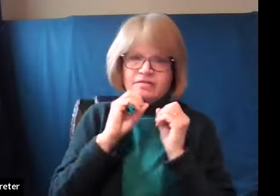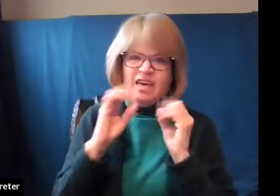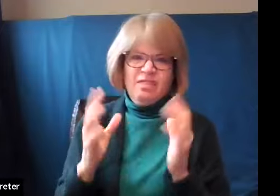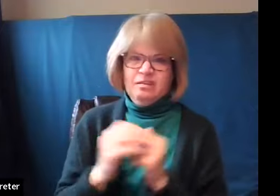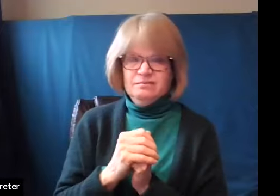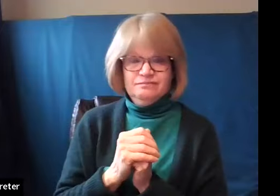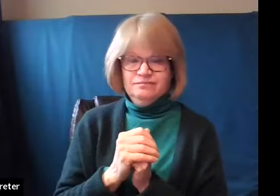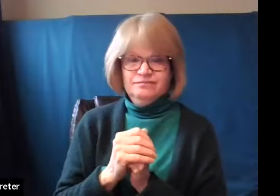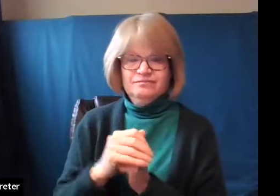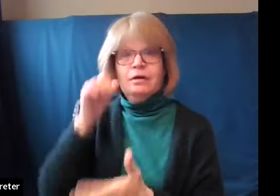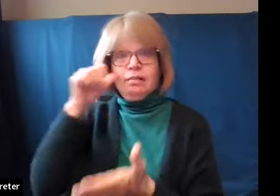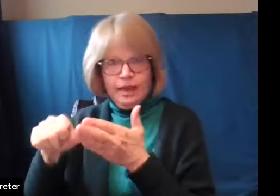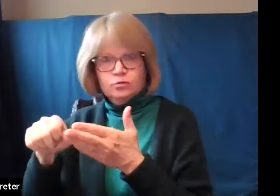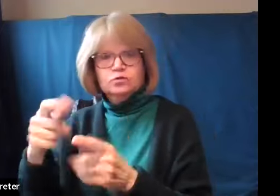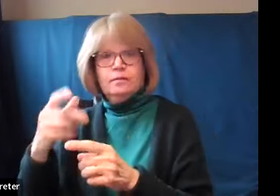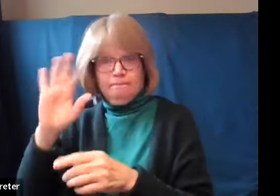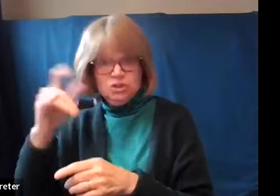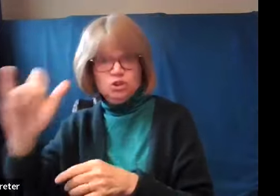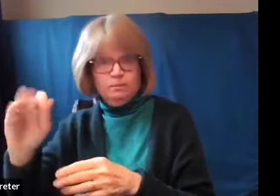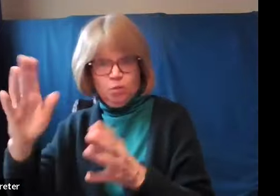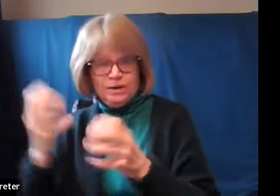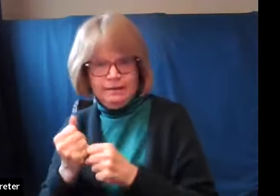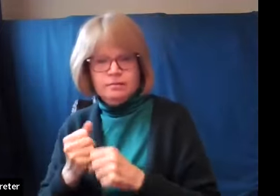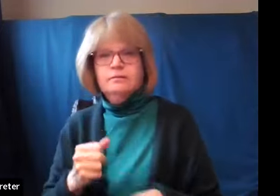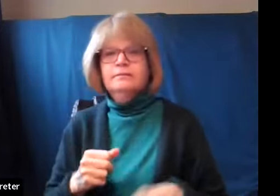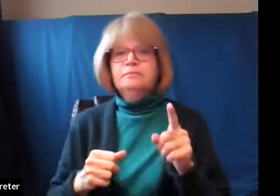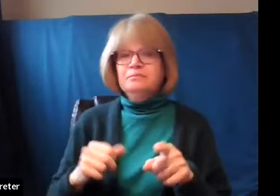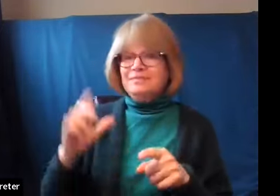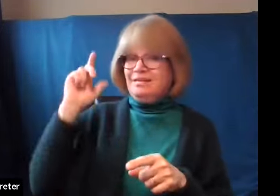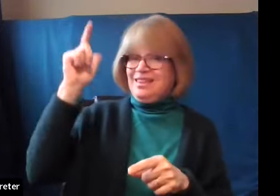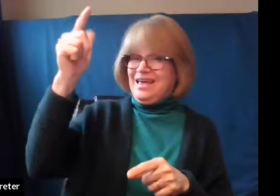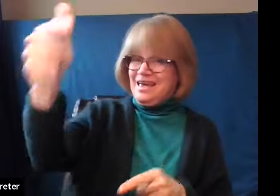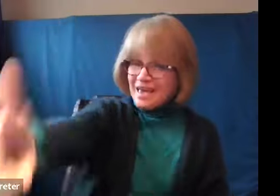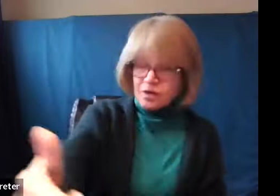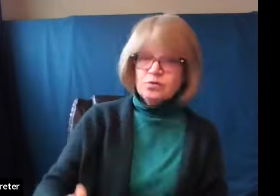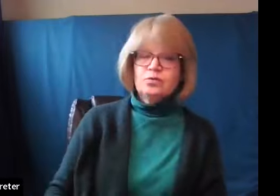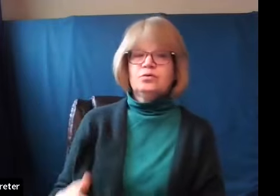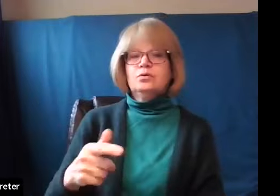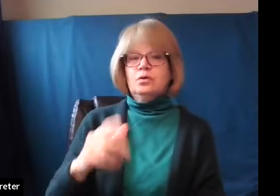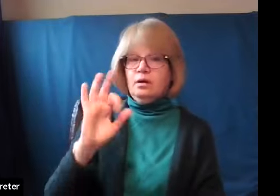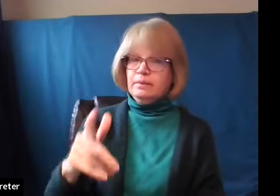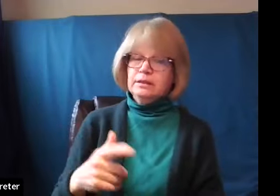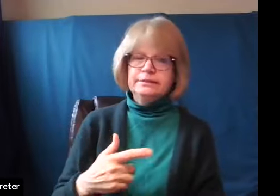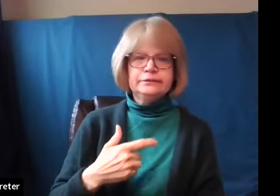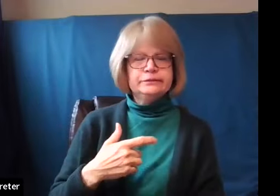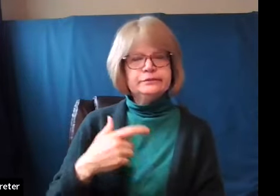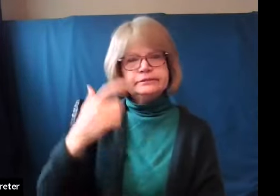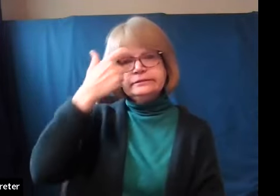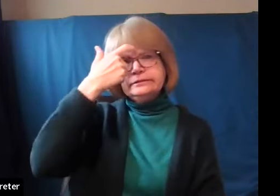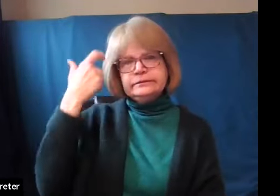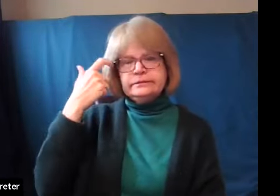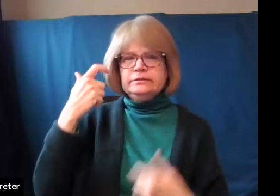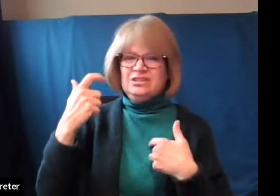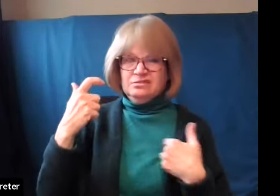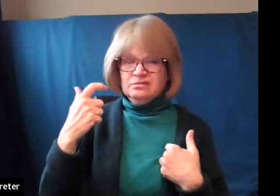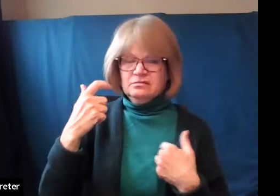letters accompanying Jim's presence. Decades later, the painful memory lingered on this holiest, or what had